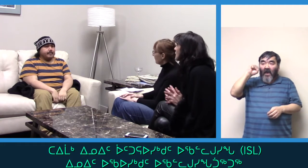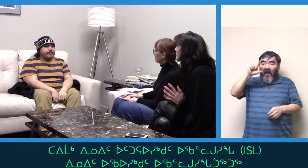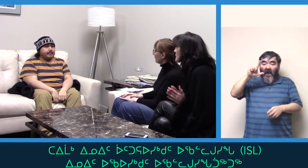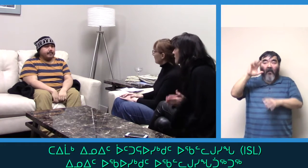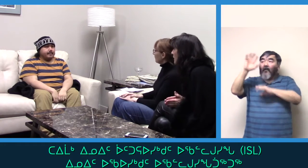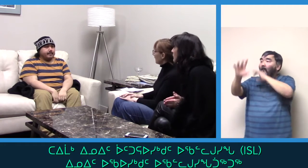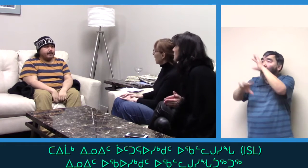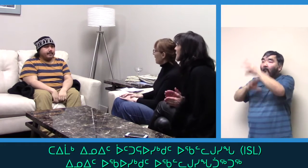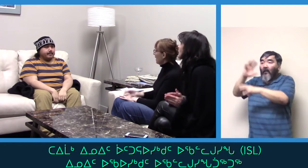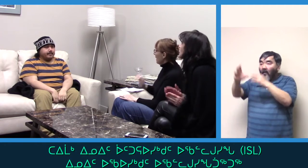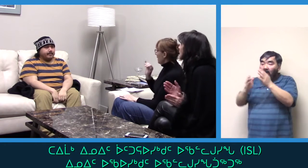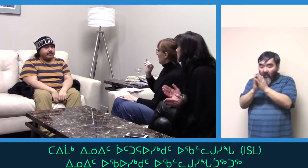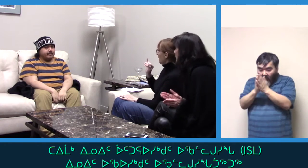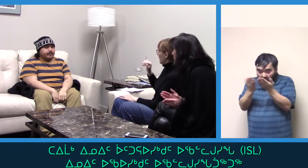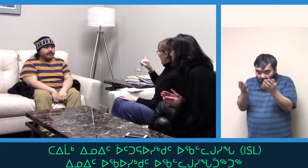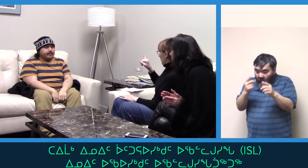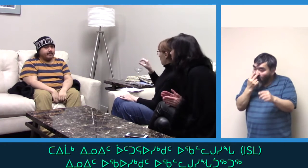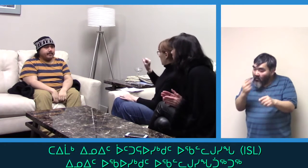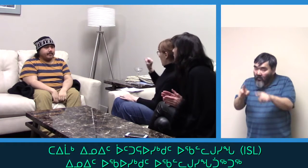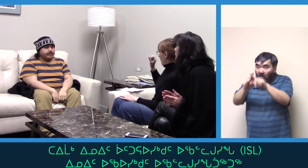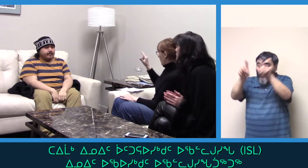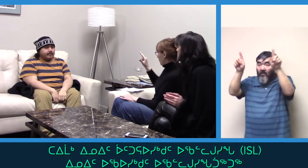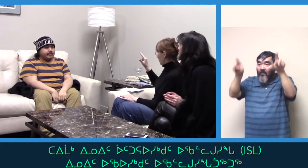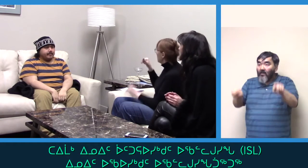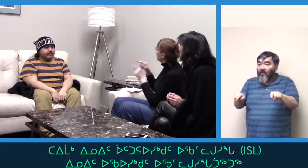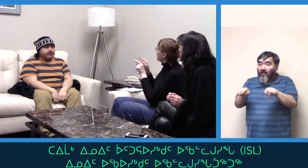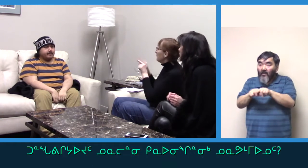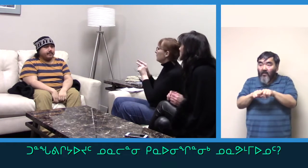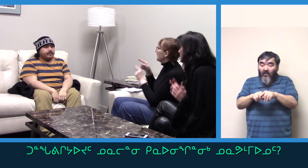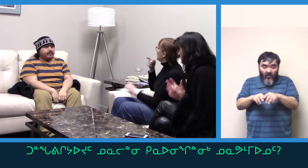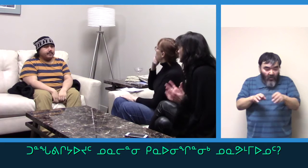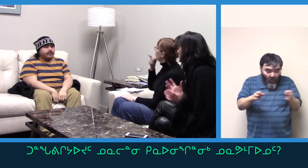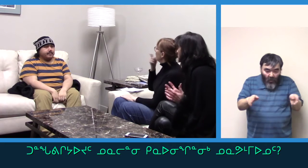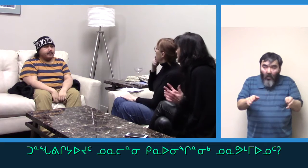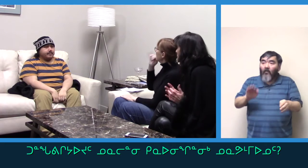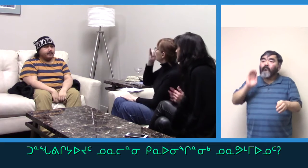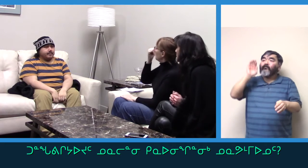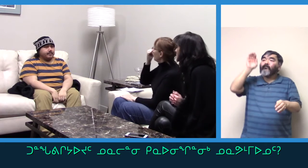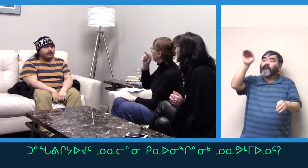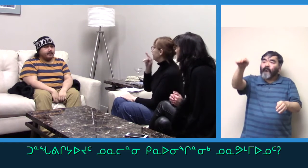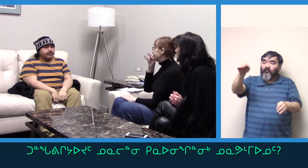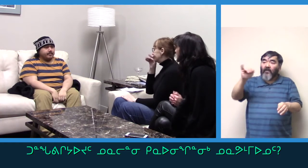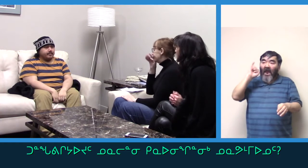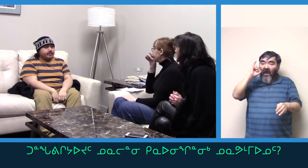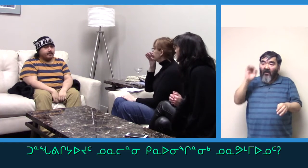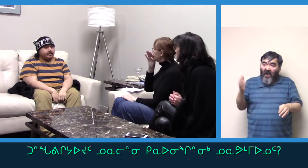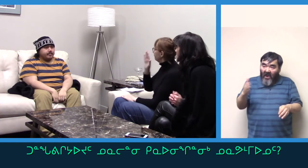So the Inuit Sign Language, like the Inuit spoken language, are central to